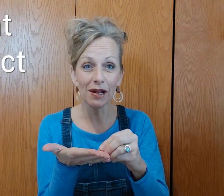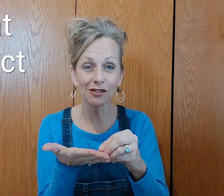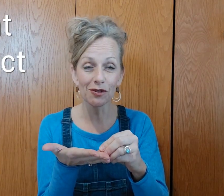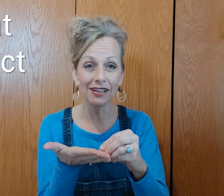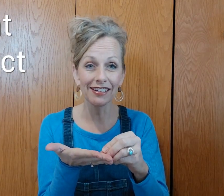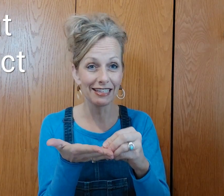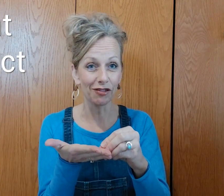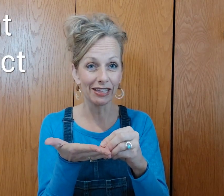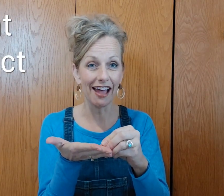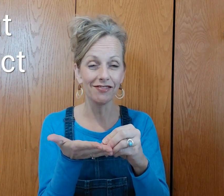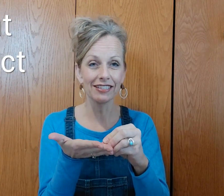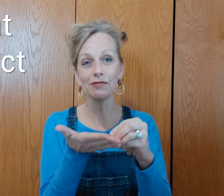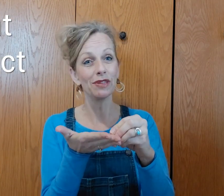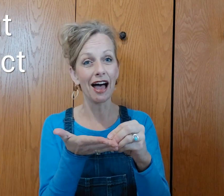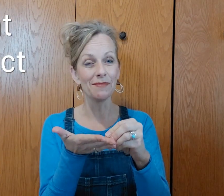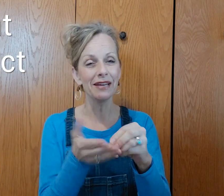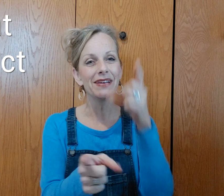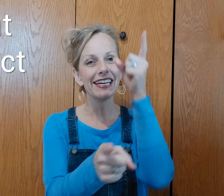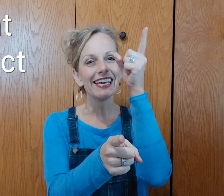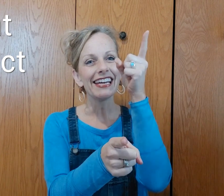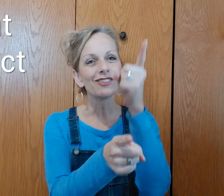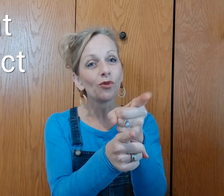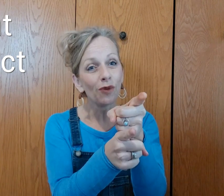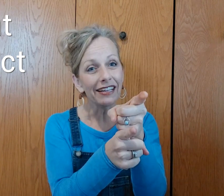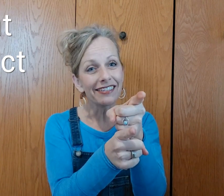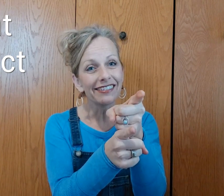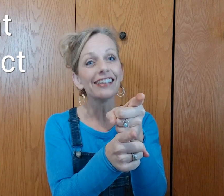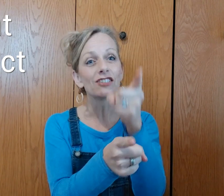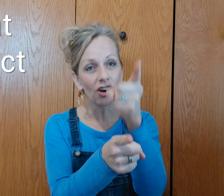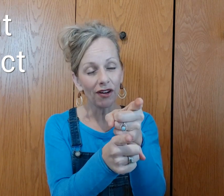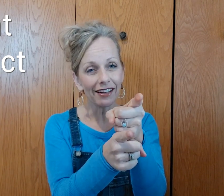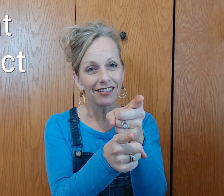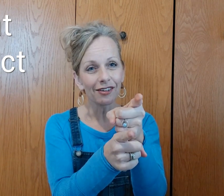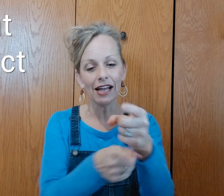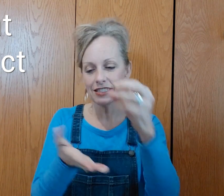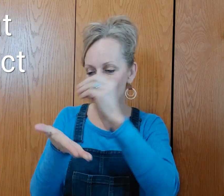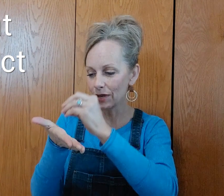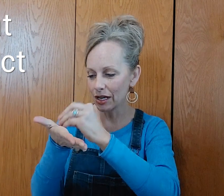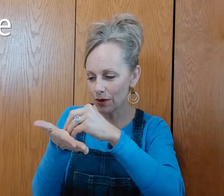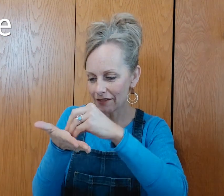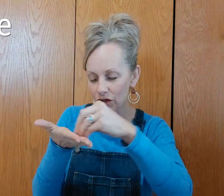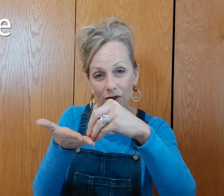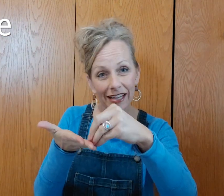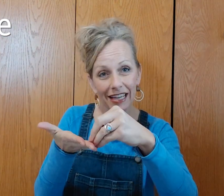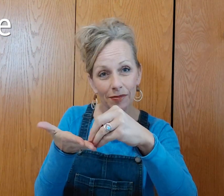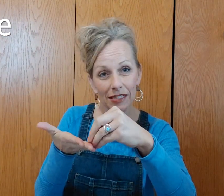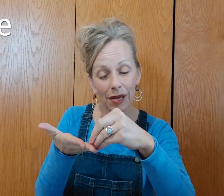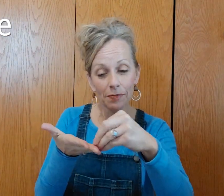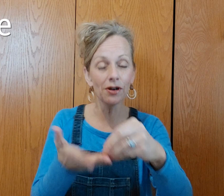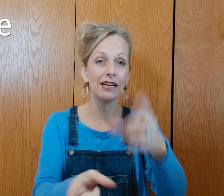spelled differently, obviously, but the homonym, it's right. It's correct. All right. So here we have to write on a piece of paper, and